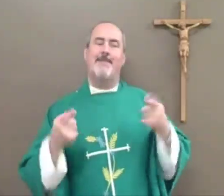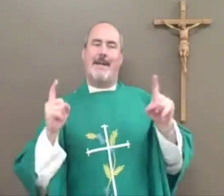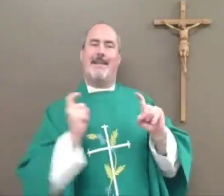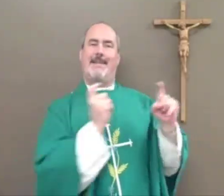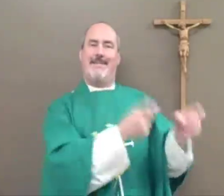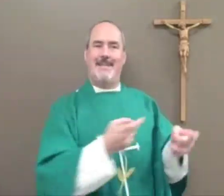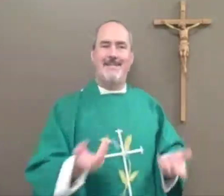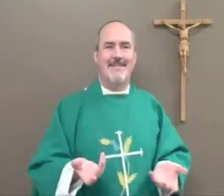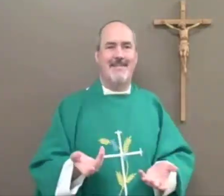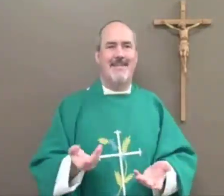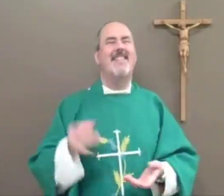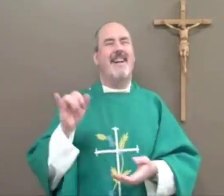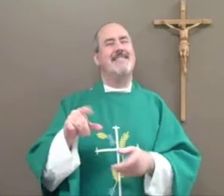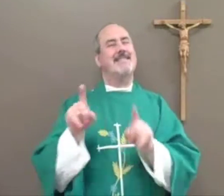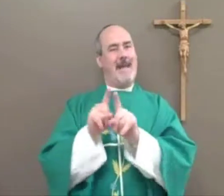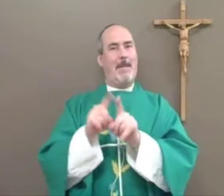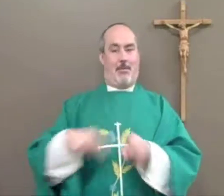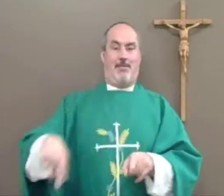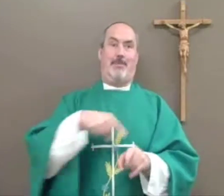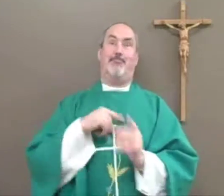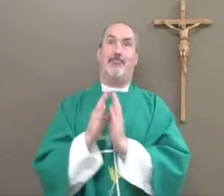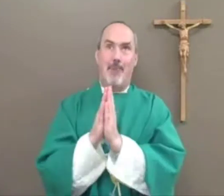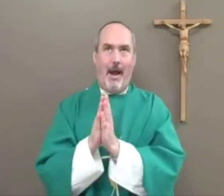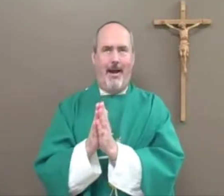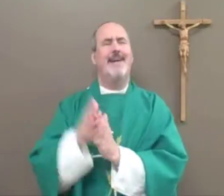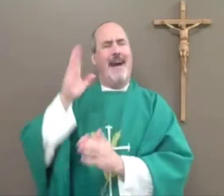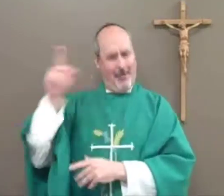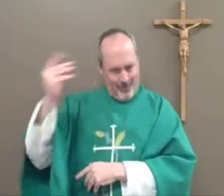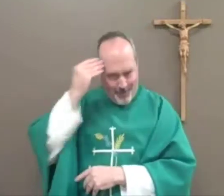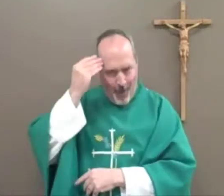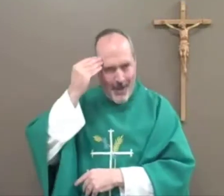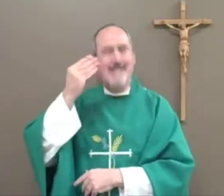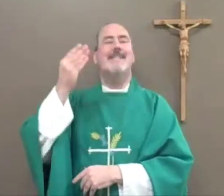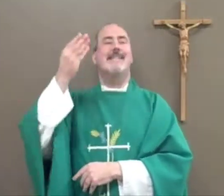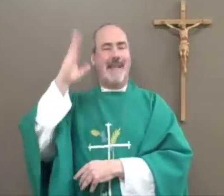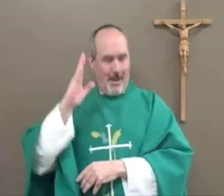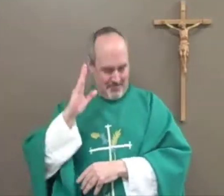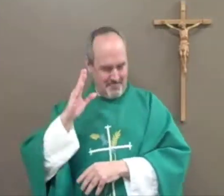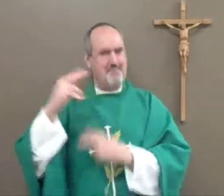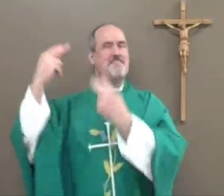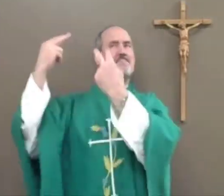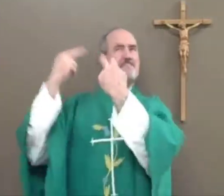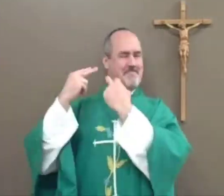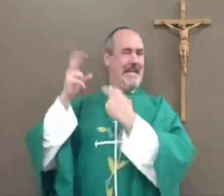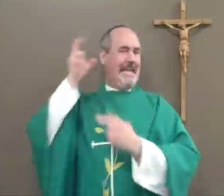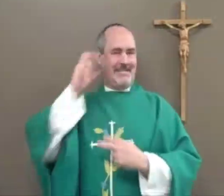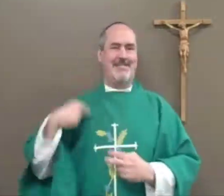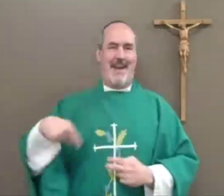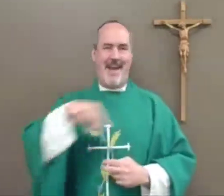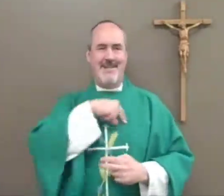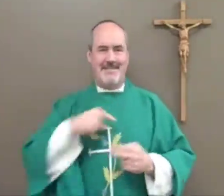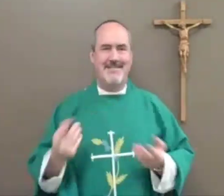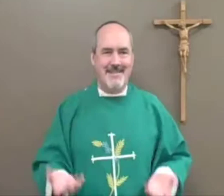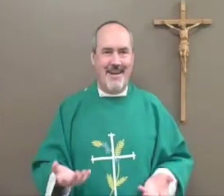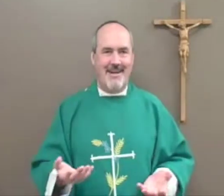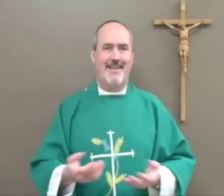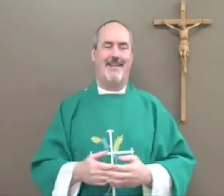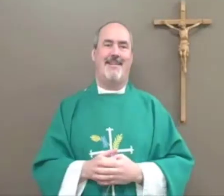what she needed because she kept asking him. God does hear our prayer as he looks down on us.